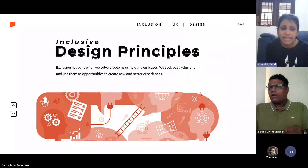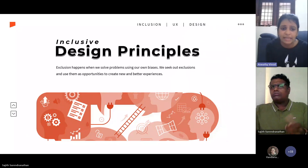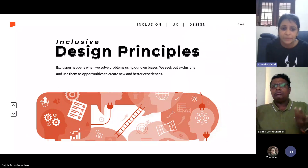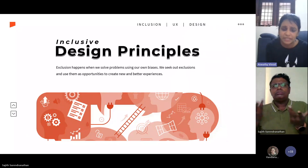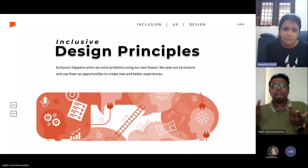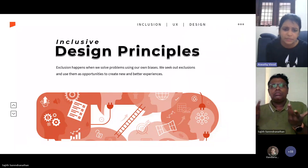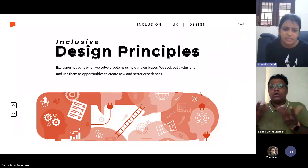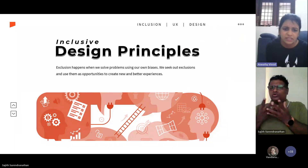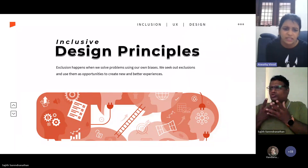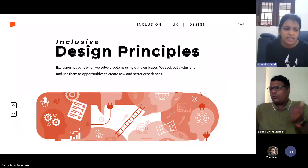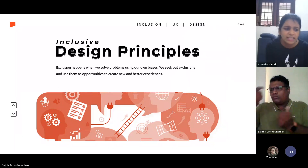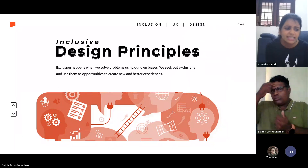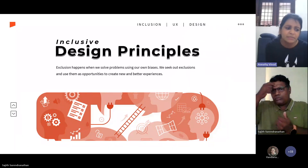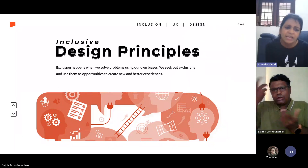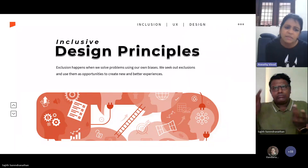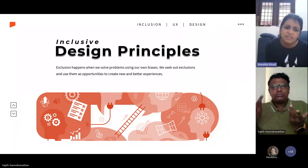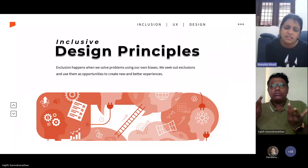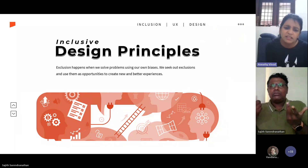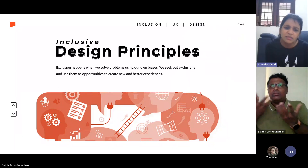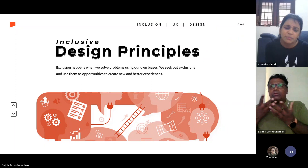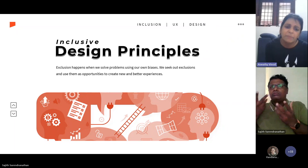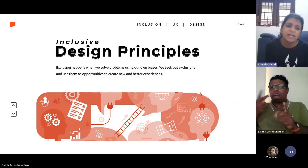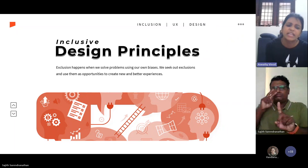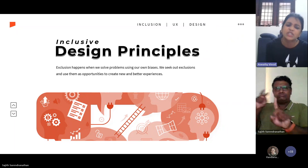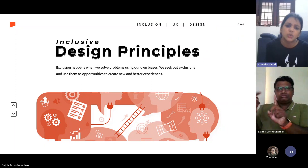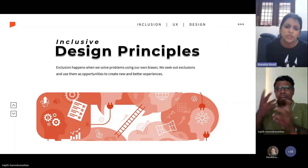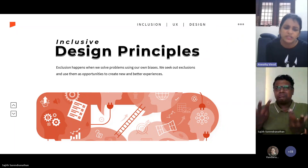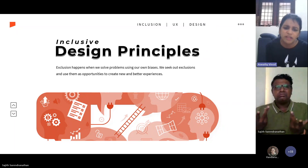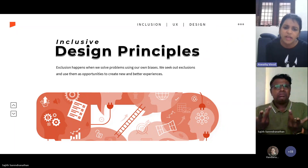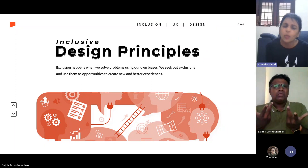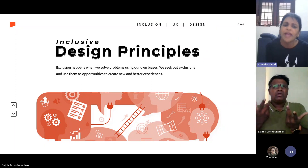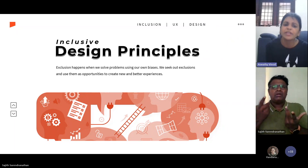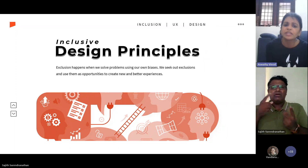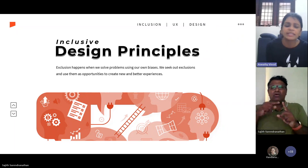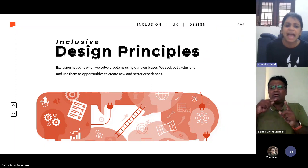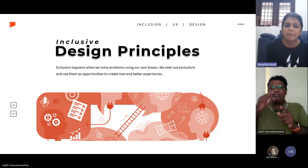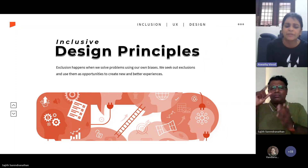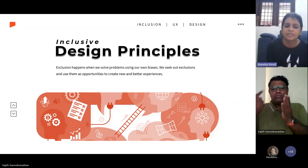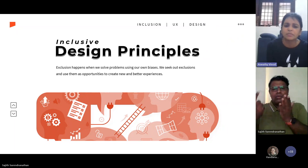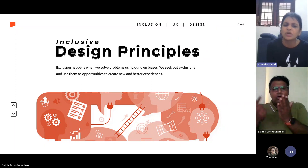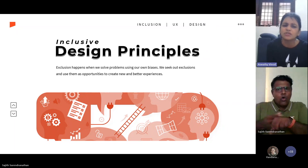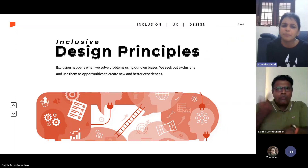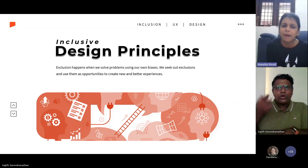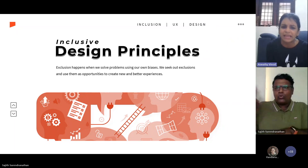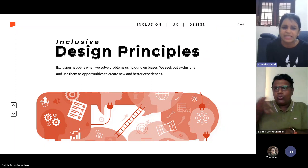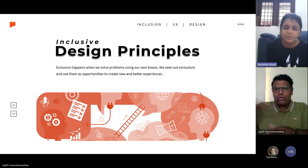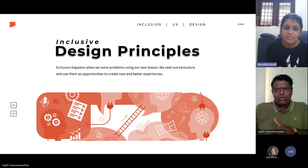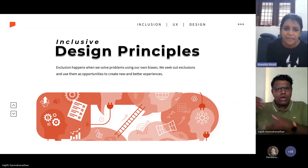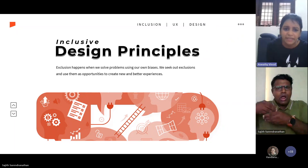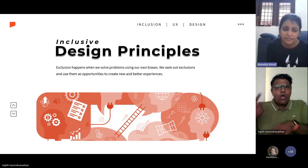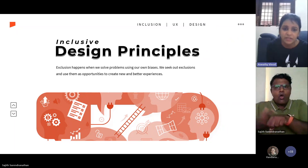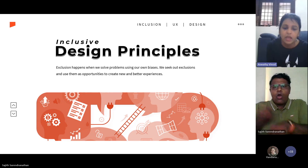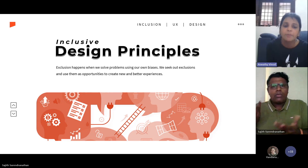Inclusive design principles. Sometimes people are excluded. And why do you think that happens? Because of